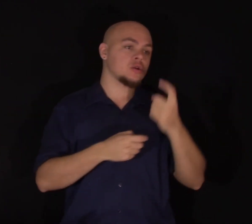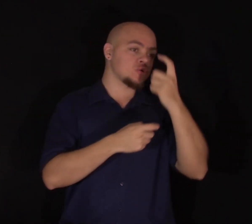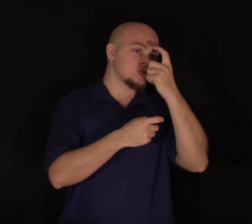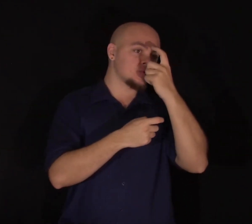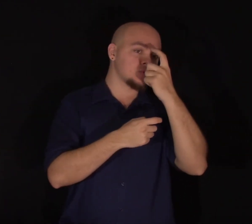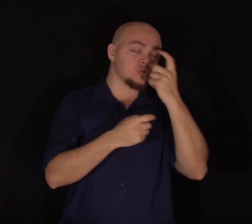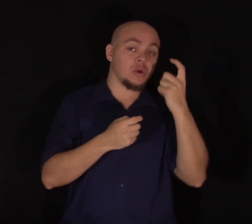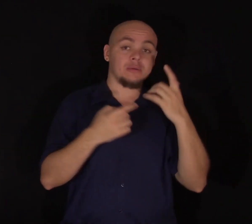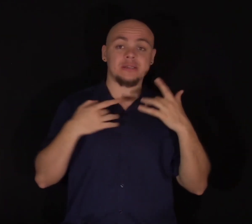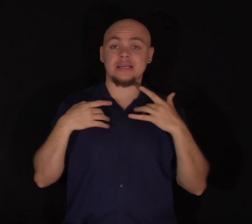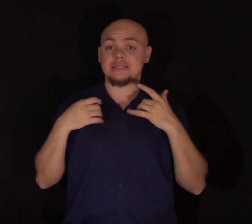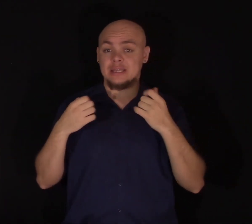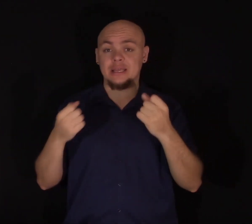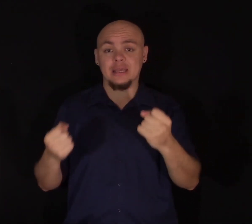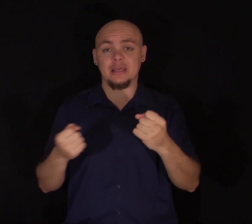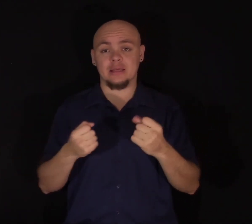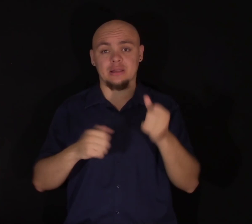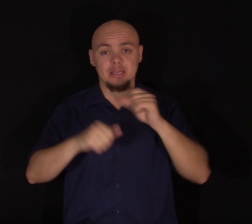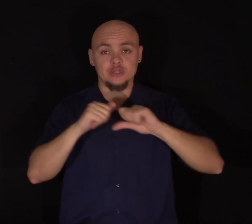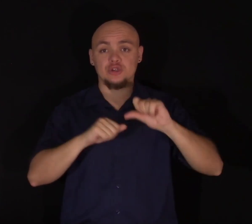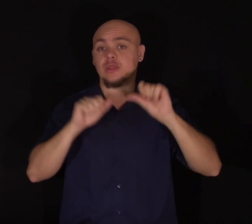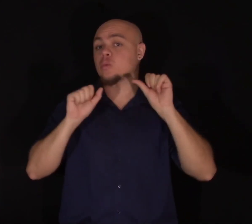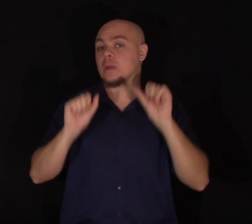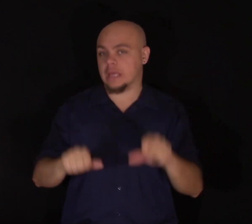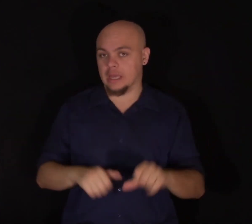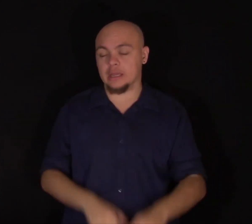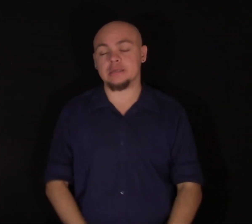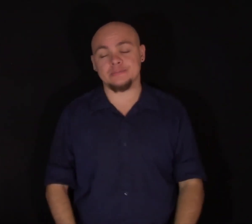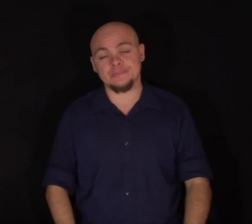and heal one another.